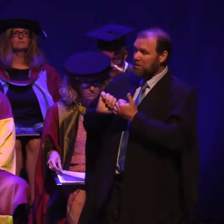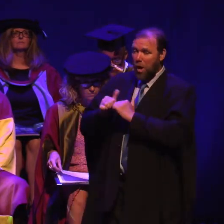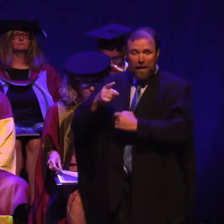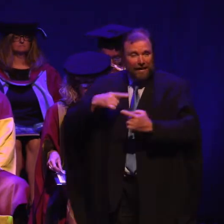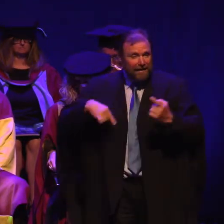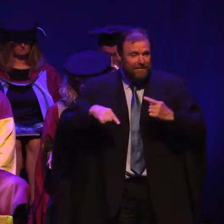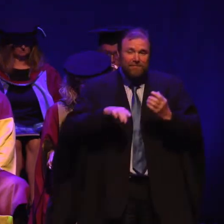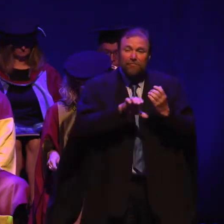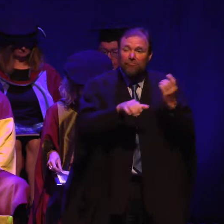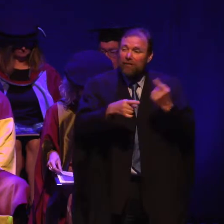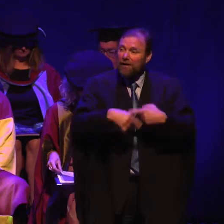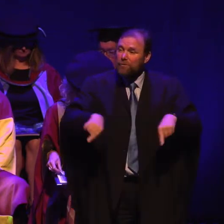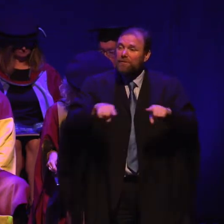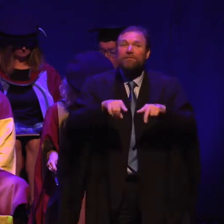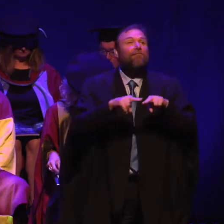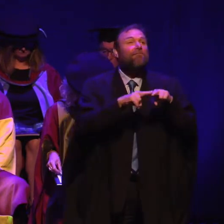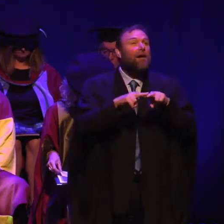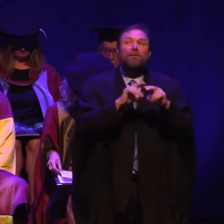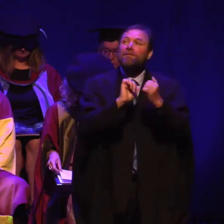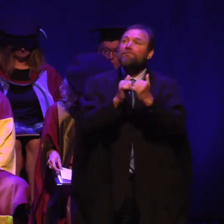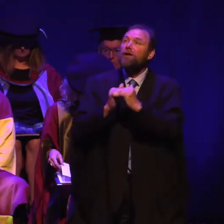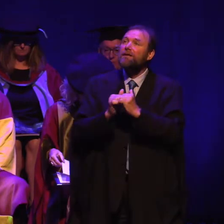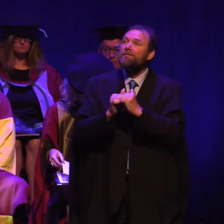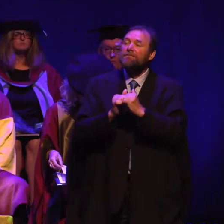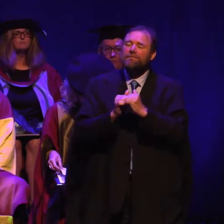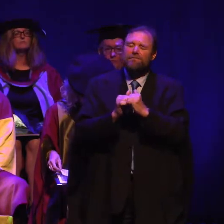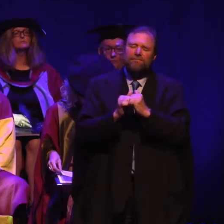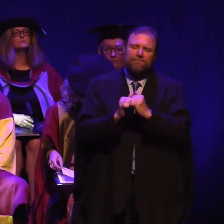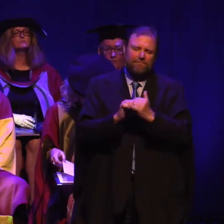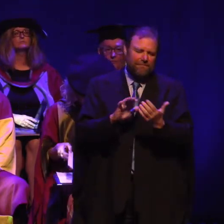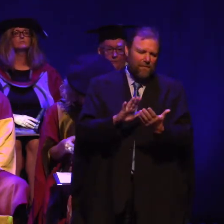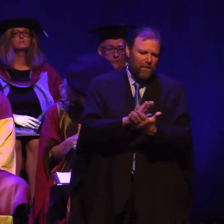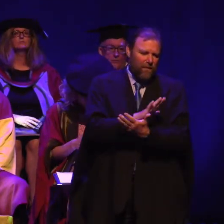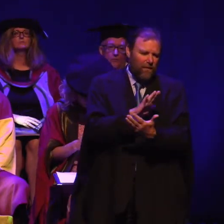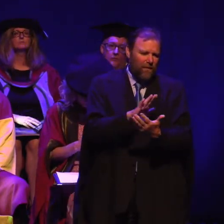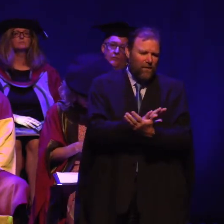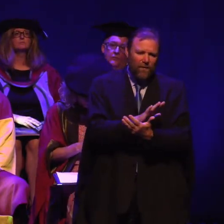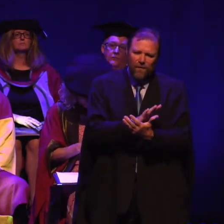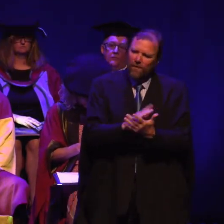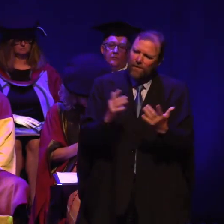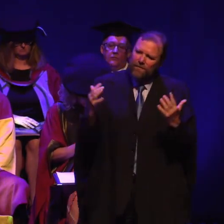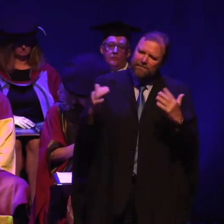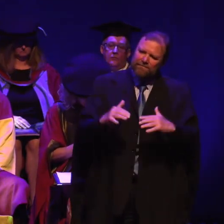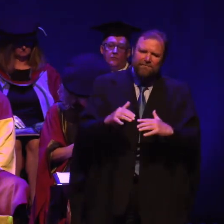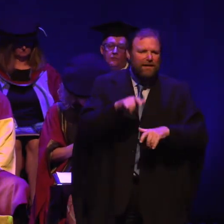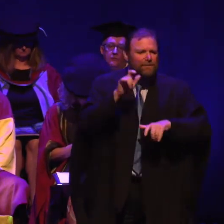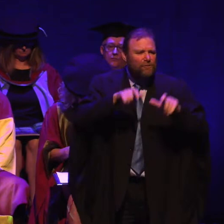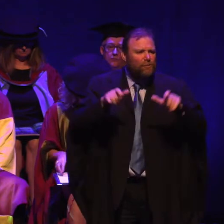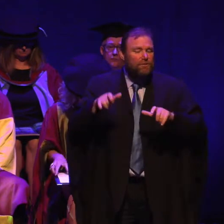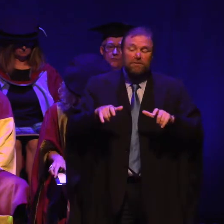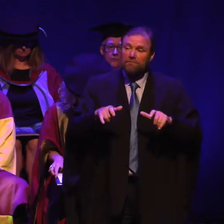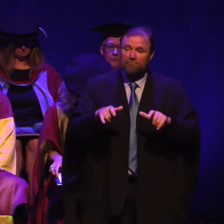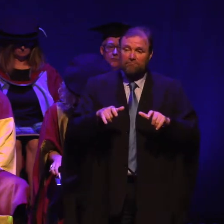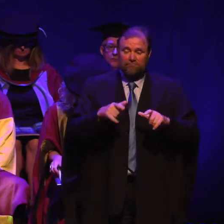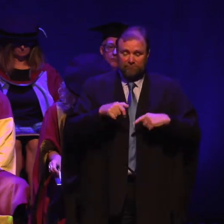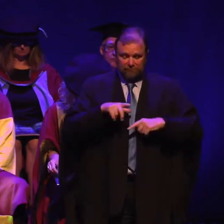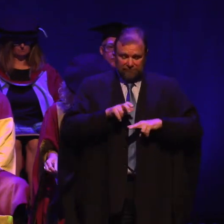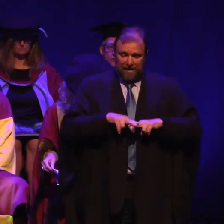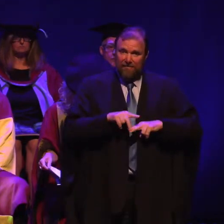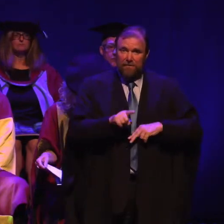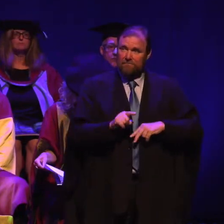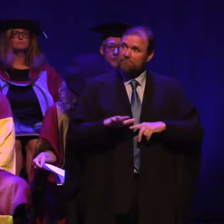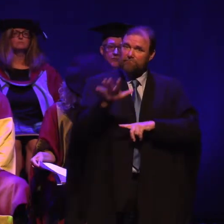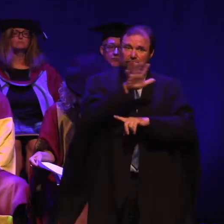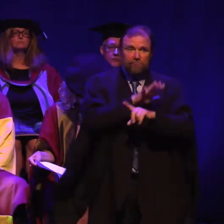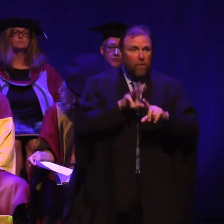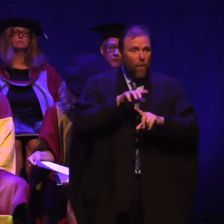families and friends, it's our great pleasure to receive students from across Wales and the wider world